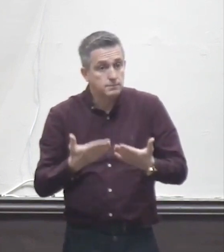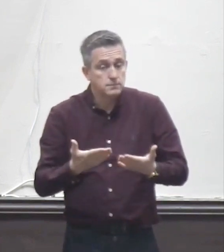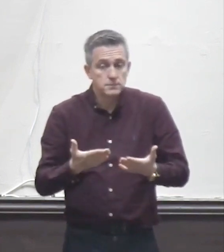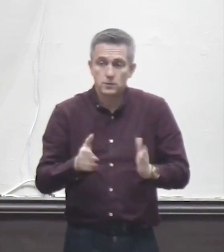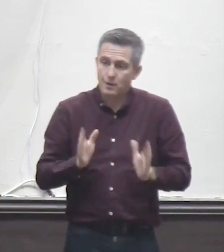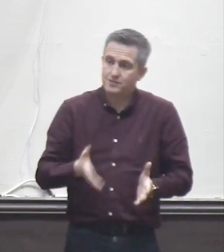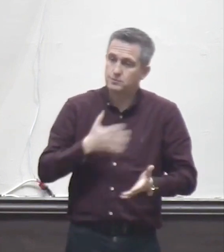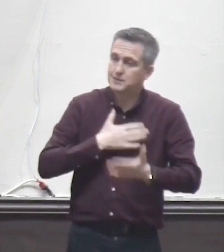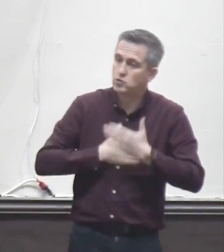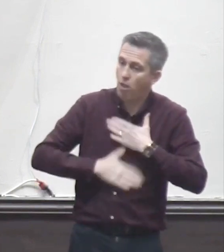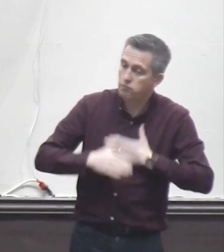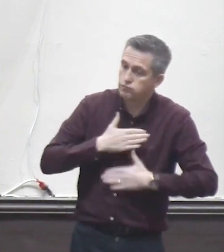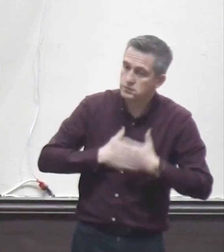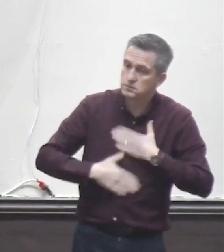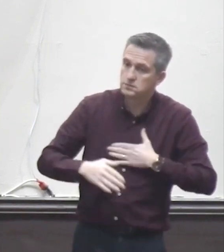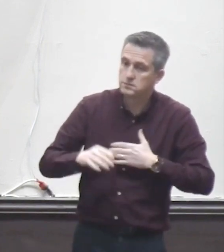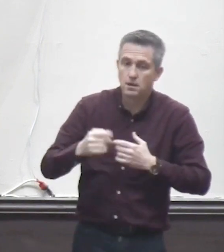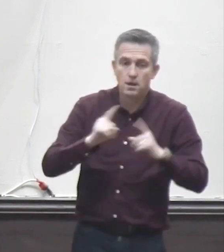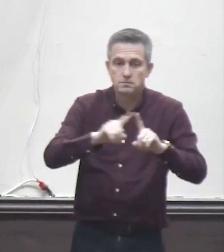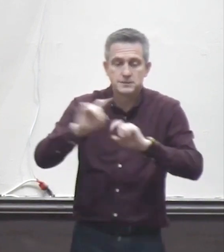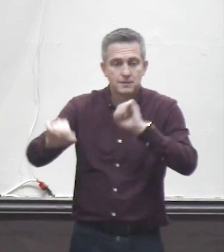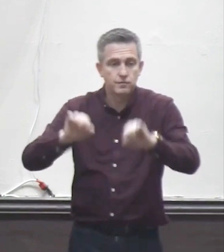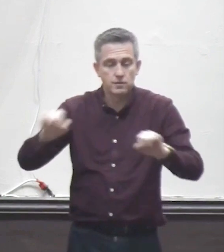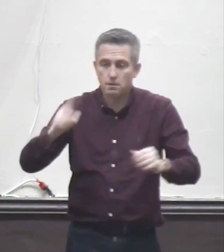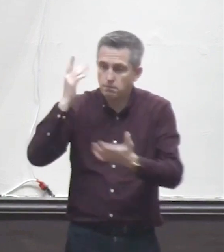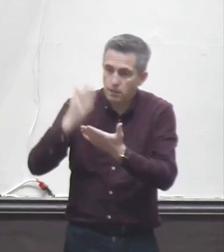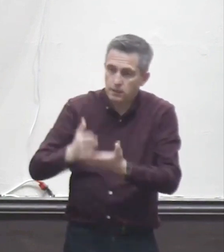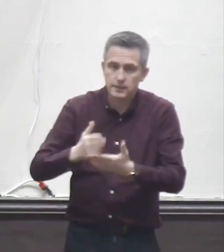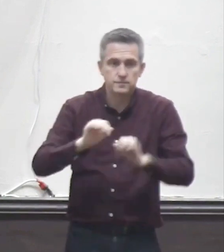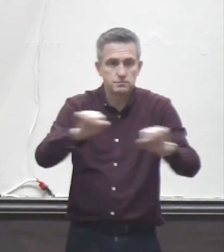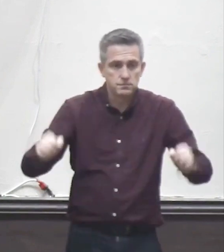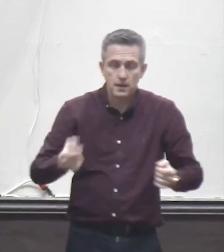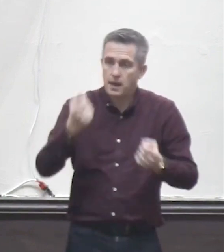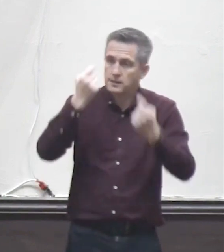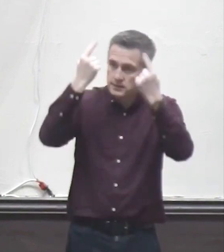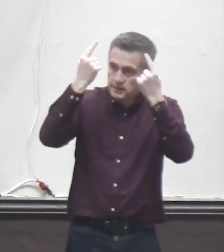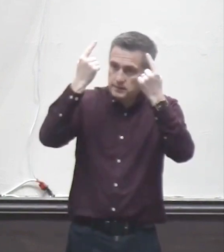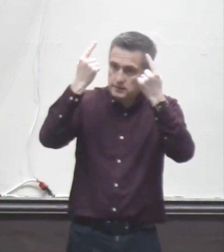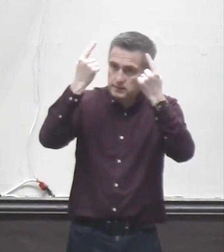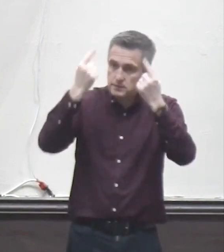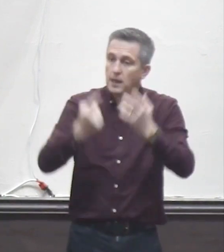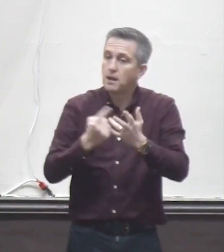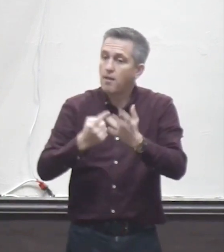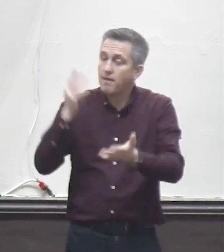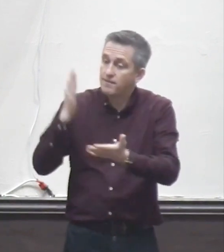tolerant of other beliefs and other ideas, as well as other